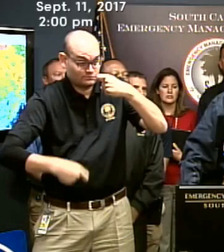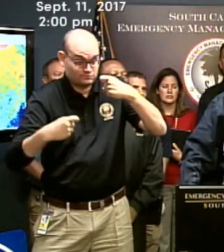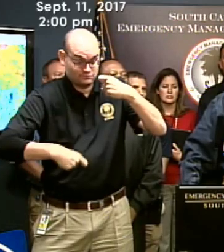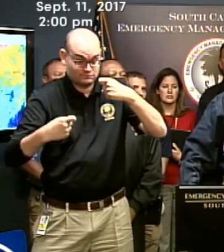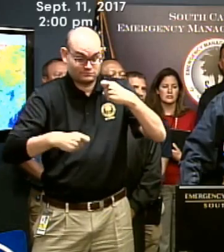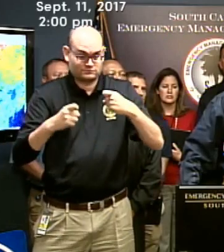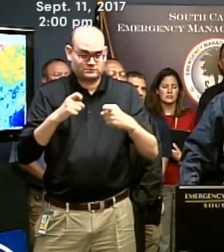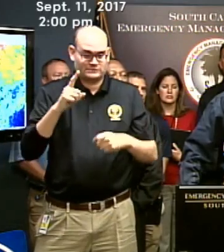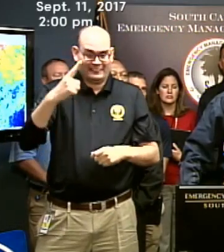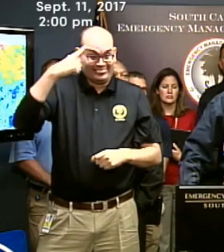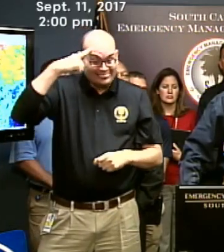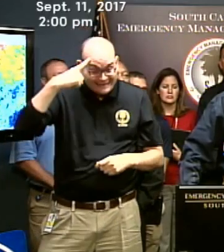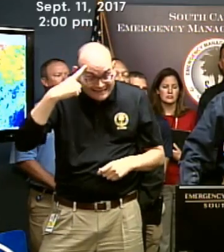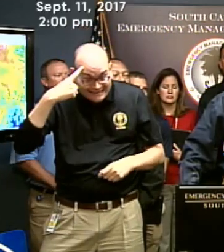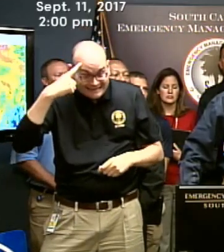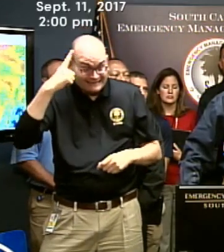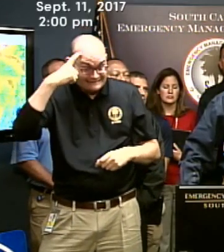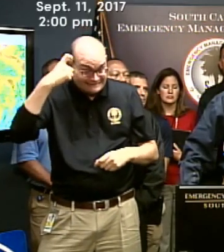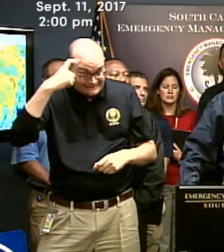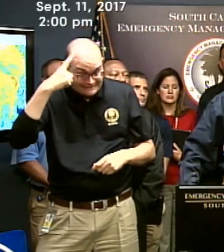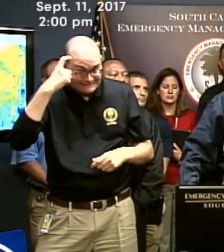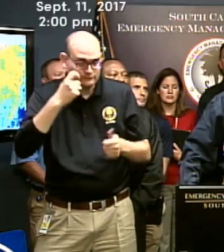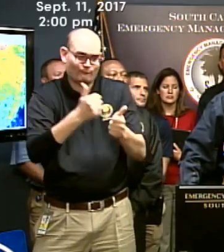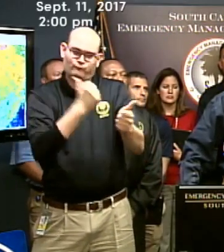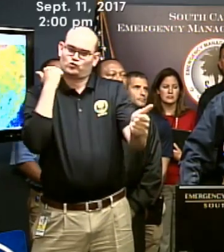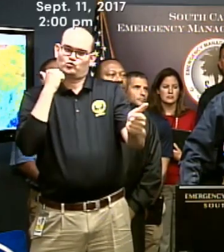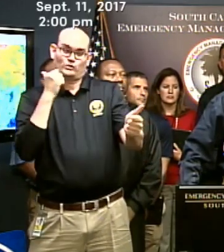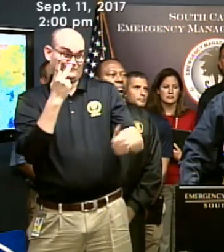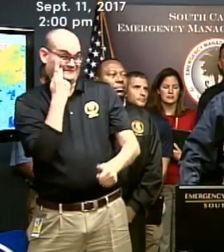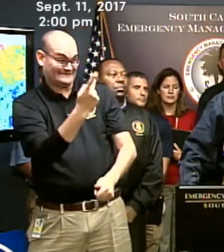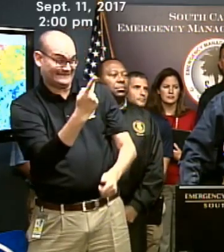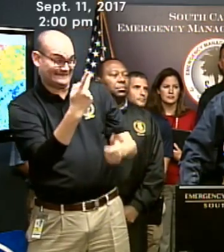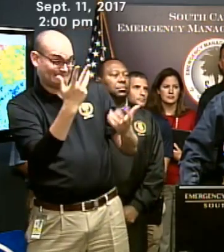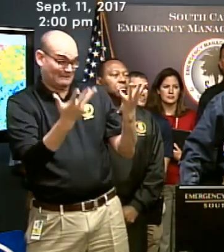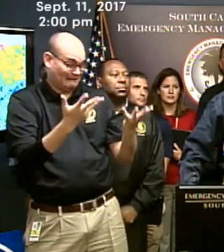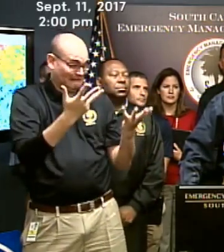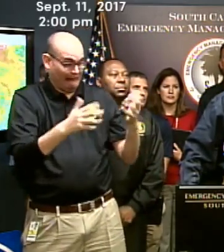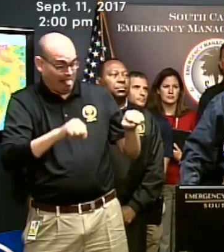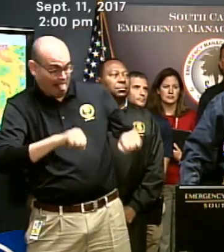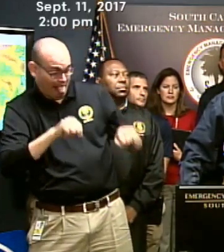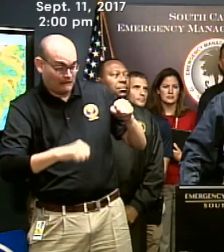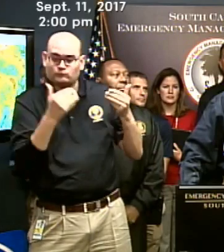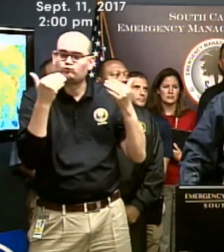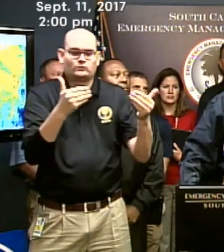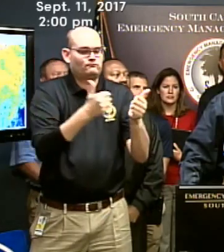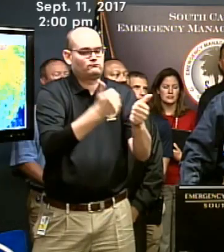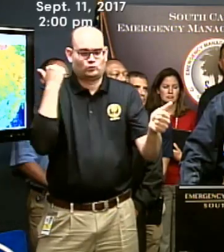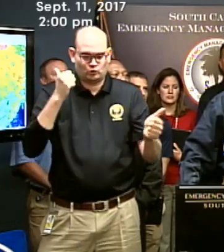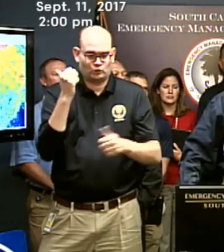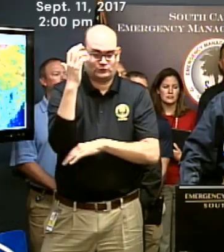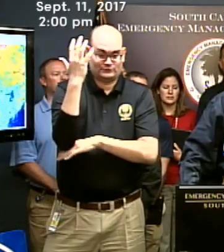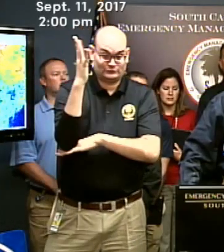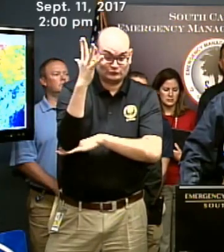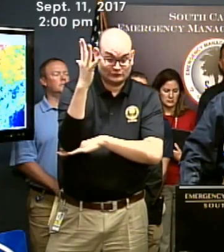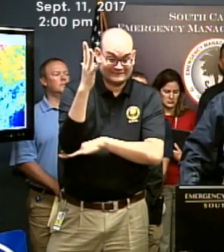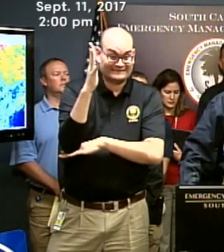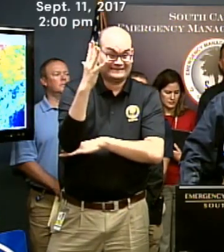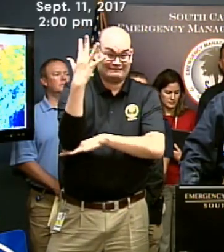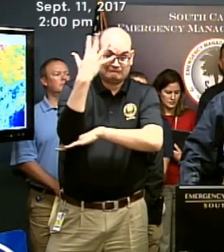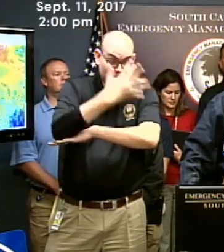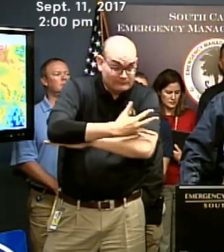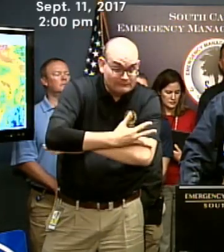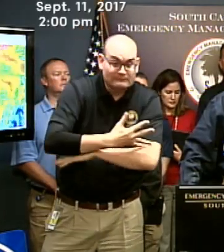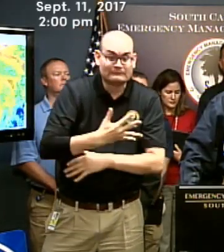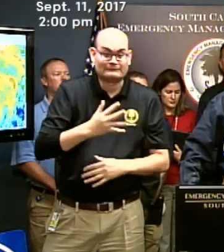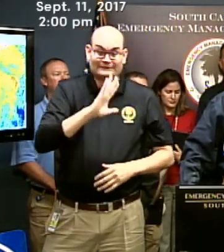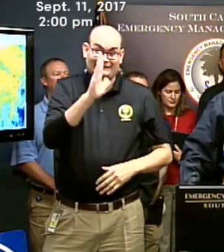power line. Trees and limbs with downed power lines in them. Some may be underwater. You can't see them. They're hidden.